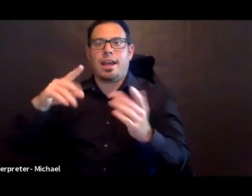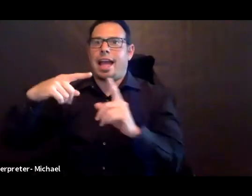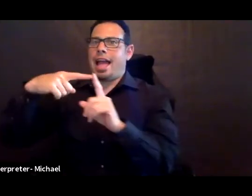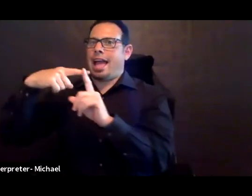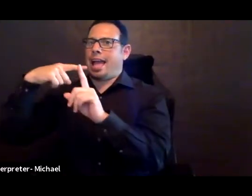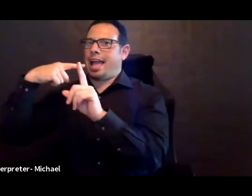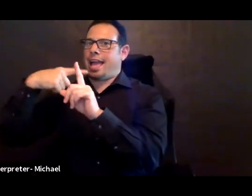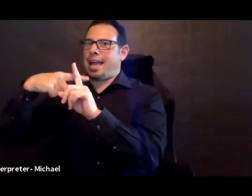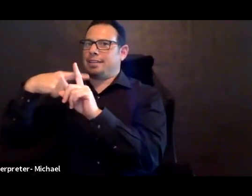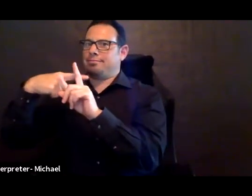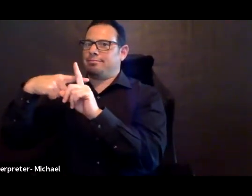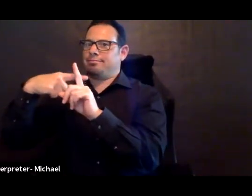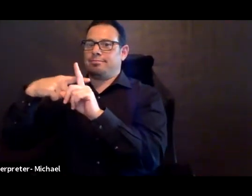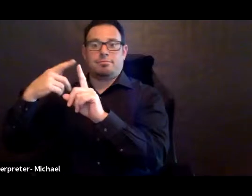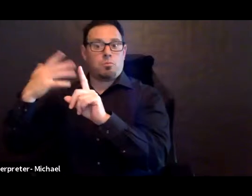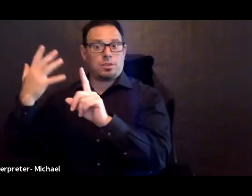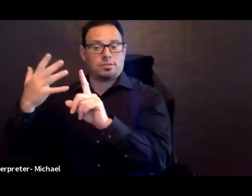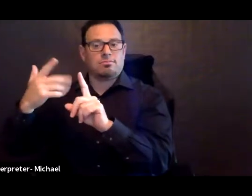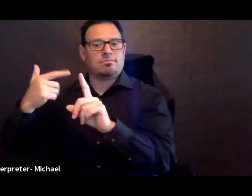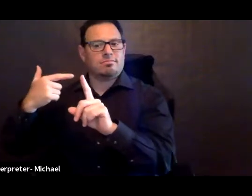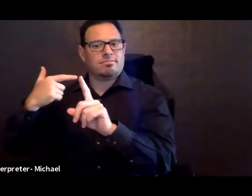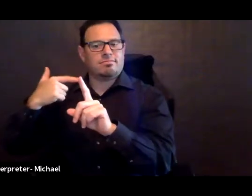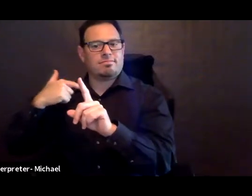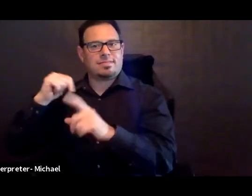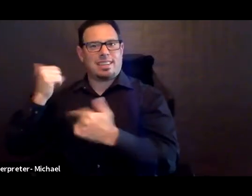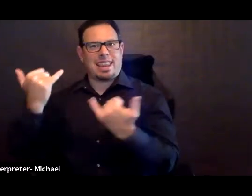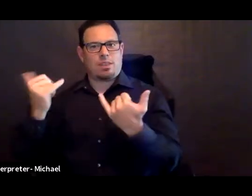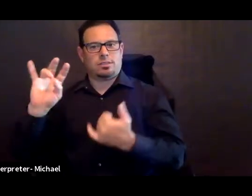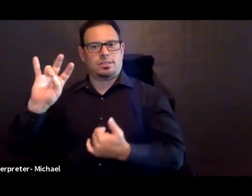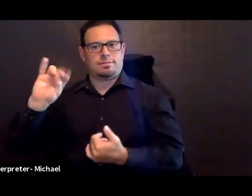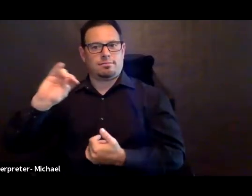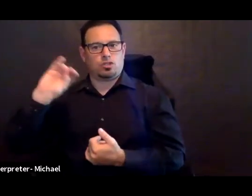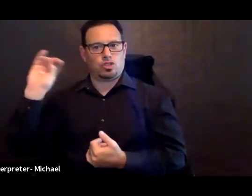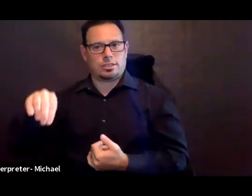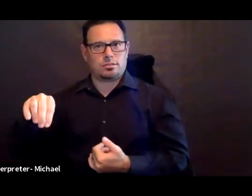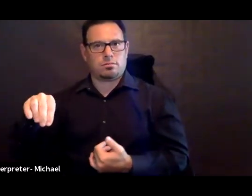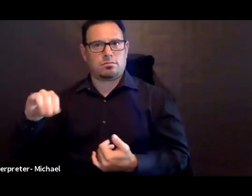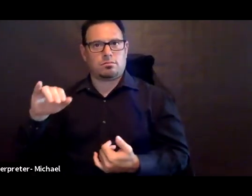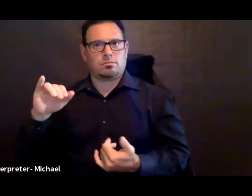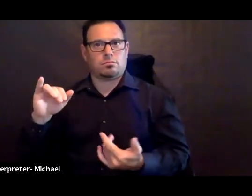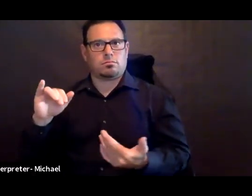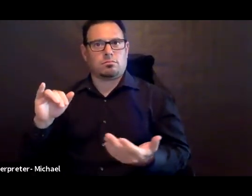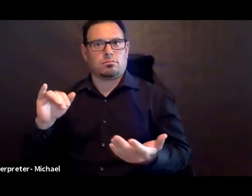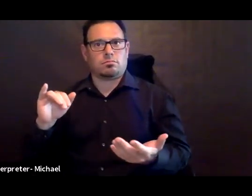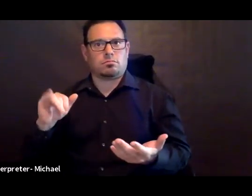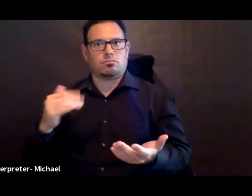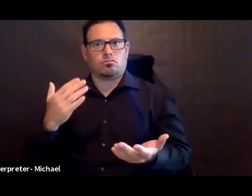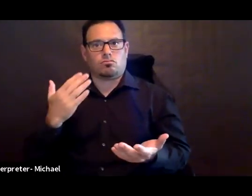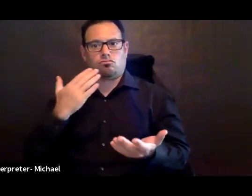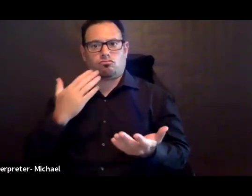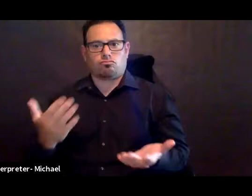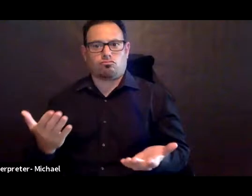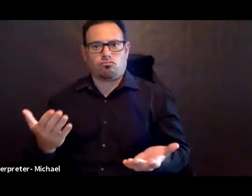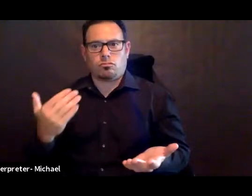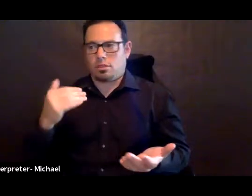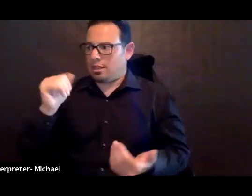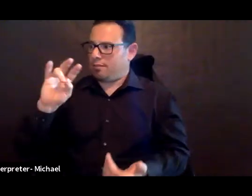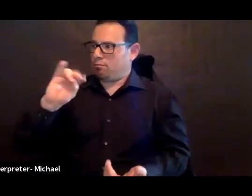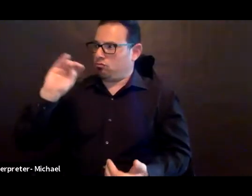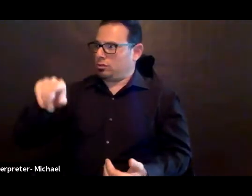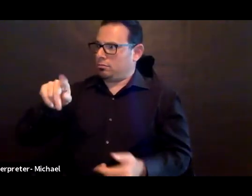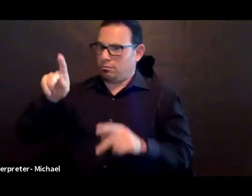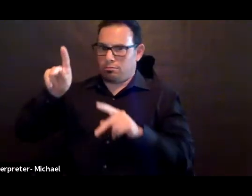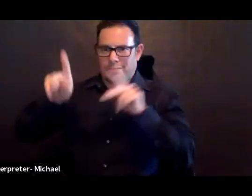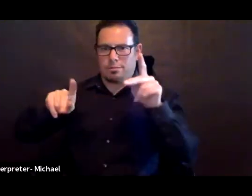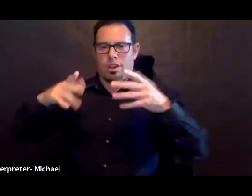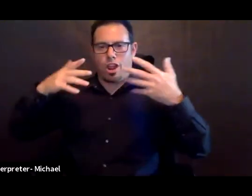having received a dose of vaccine, but I think it's also important to keep in mind that it can't just be certain segments of the